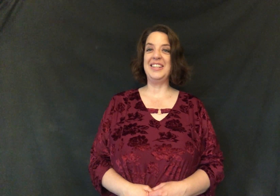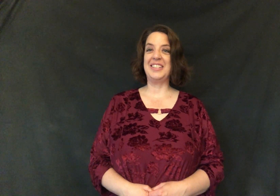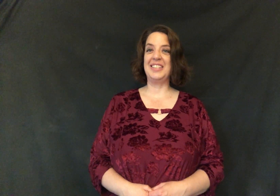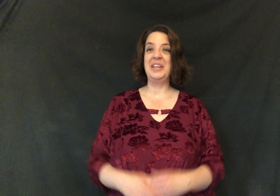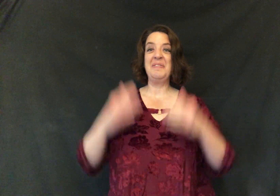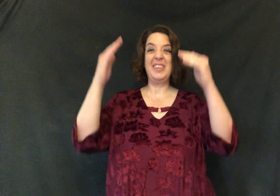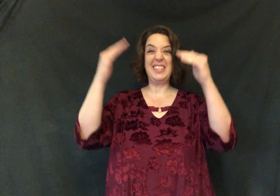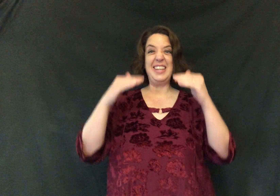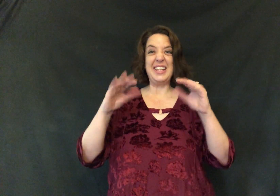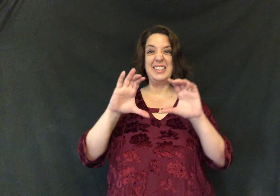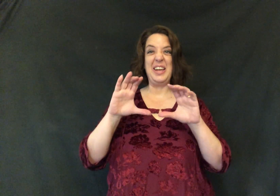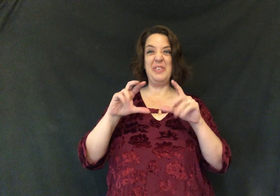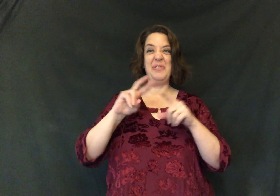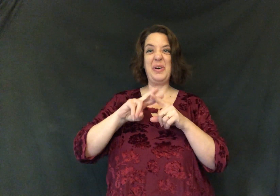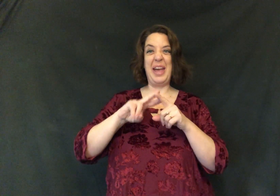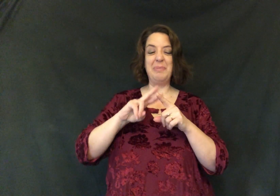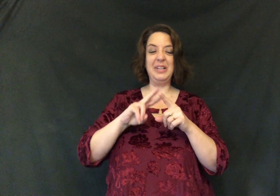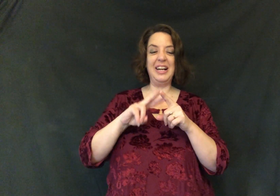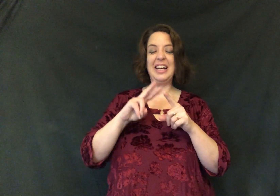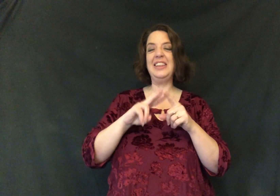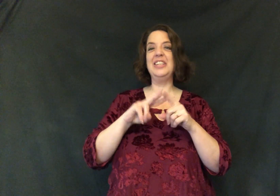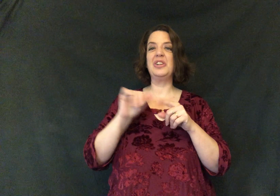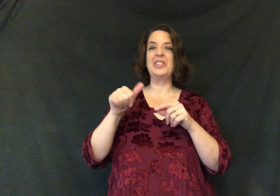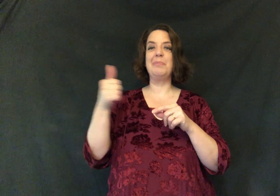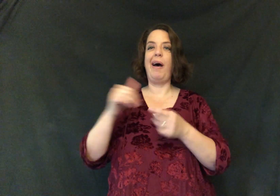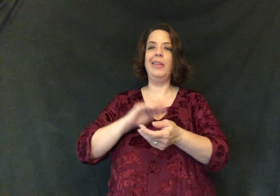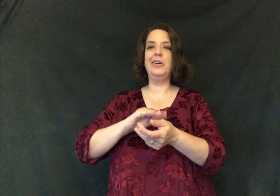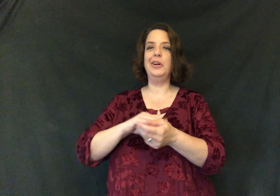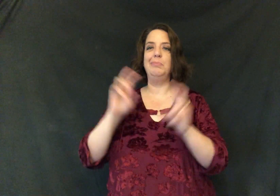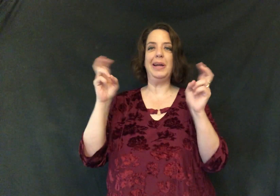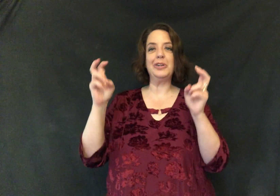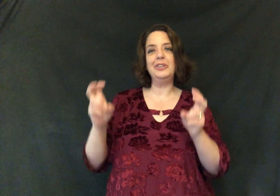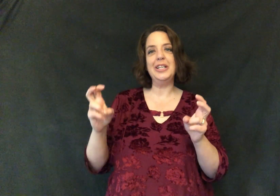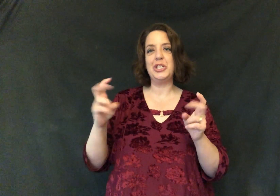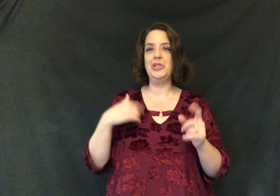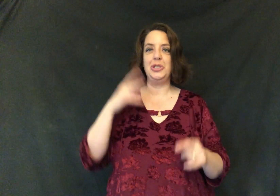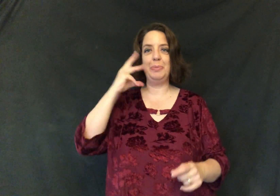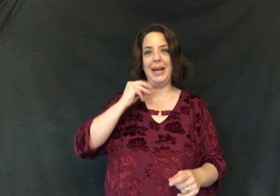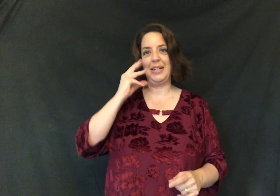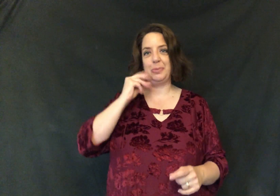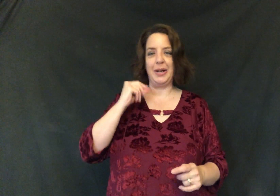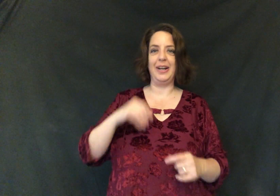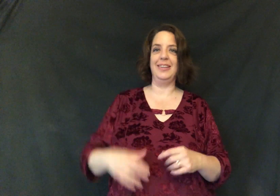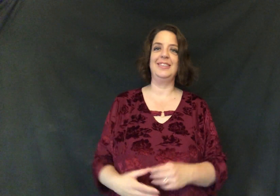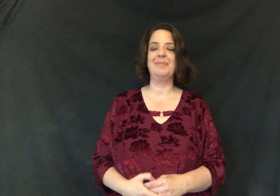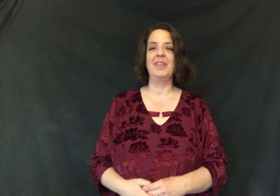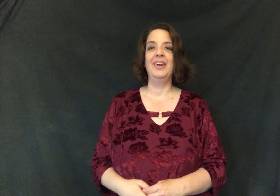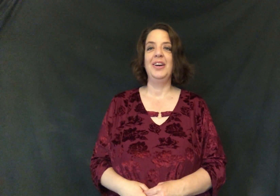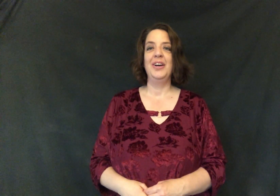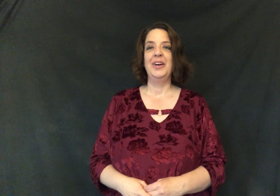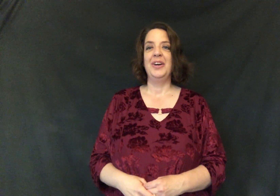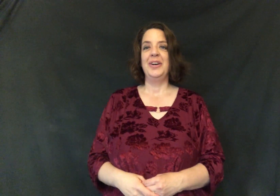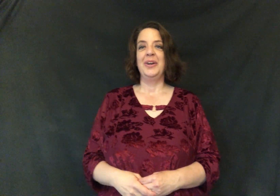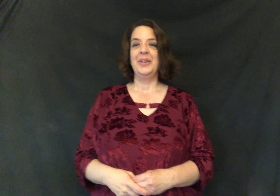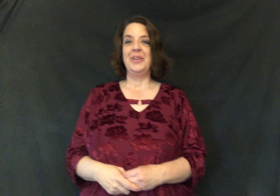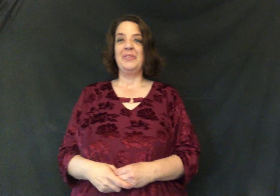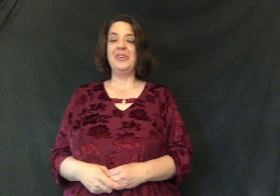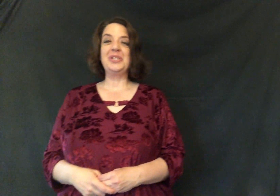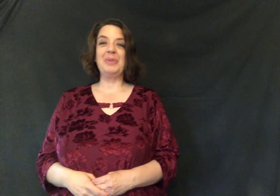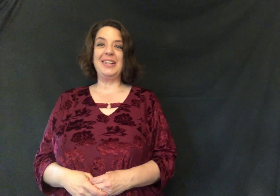right, this next set of vocabulary, these are some other medical issues you might experience. First, we're going to